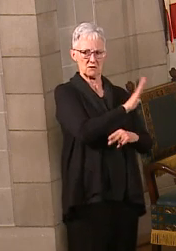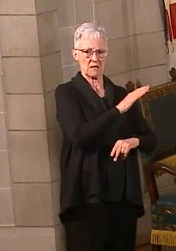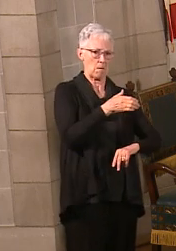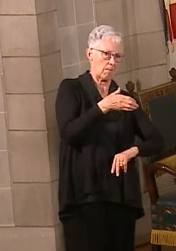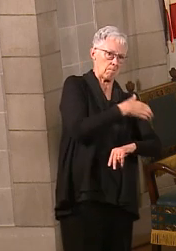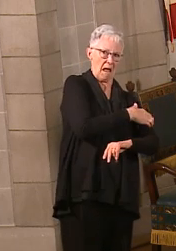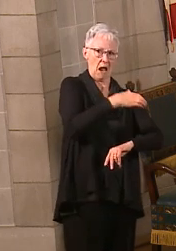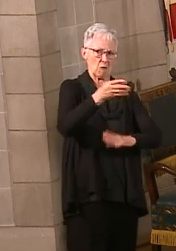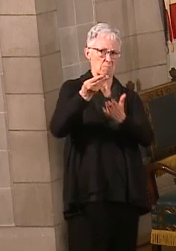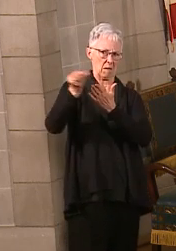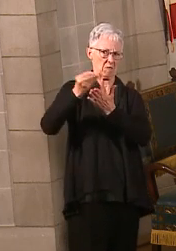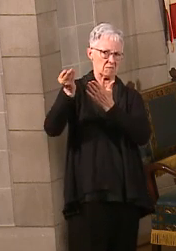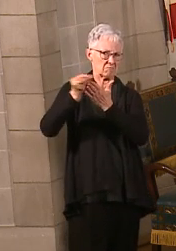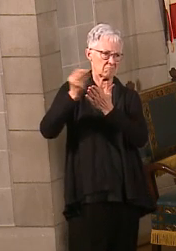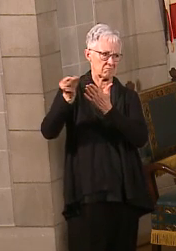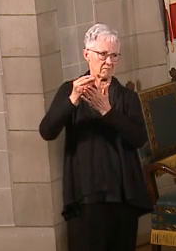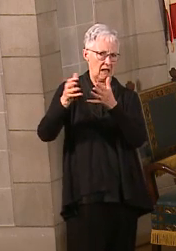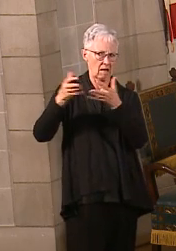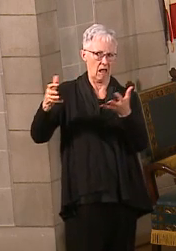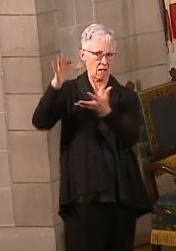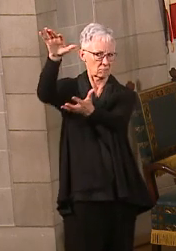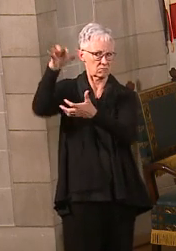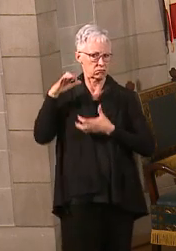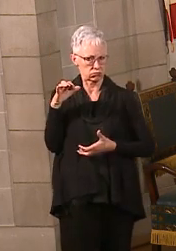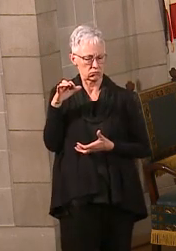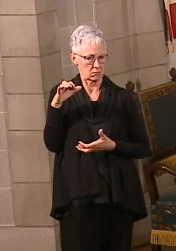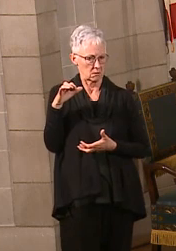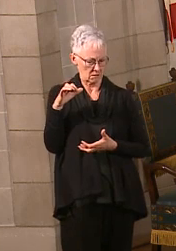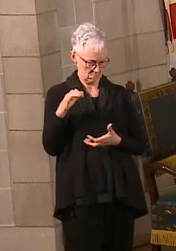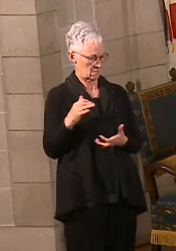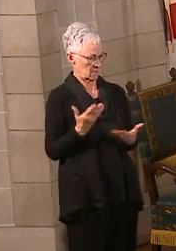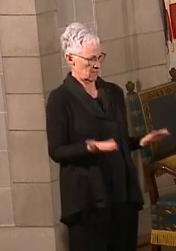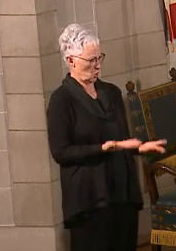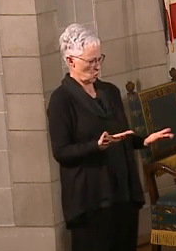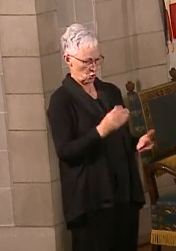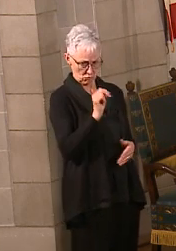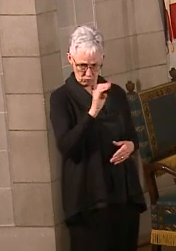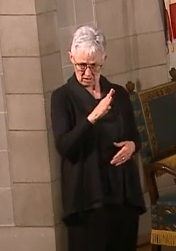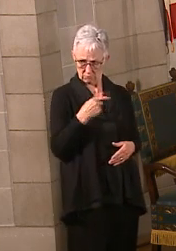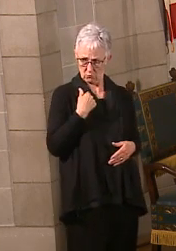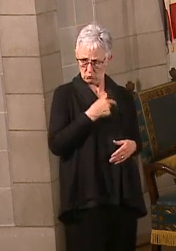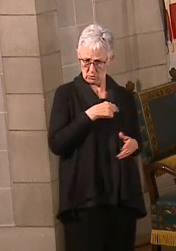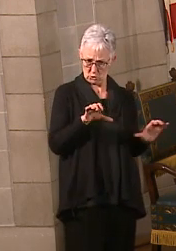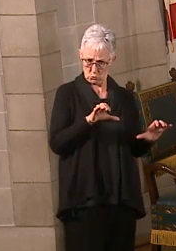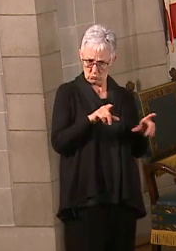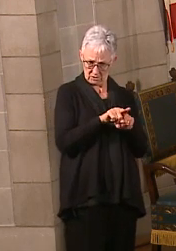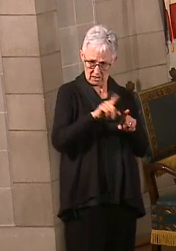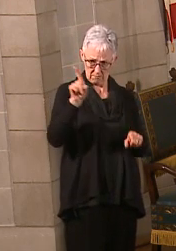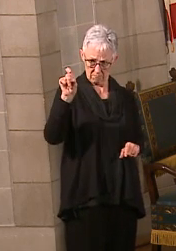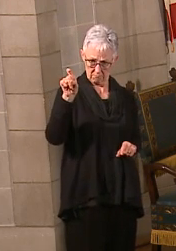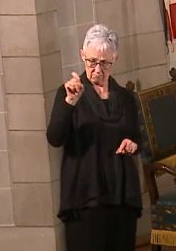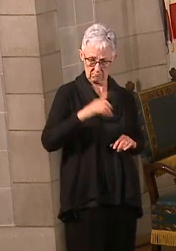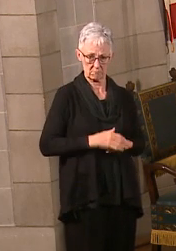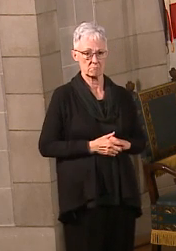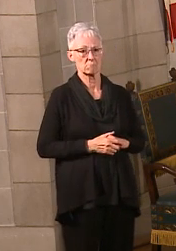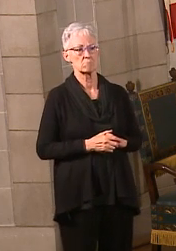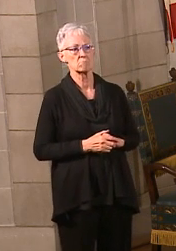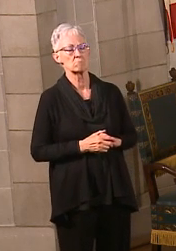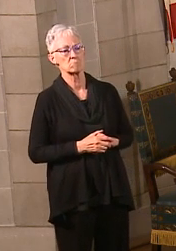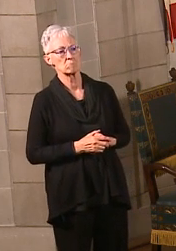purchasing power? Has the state tried any other strategies like that? And then also in here, about how